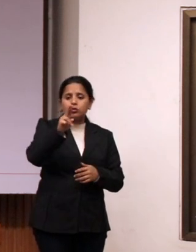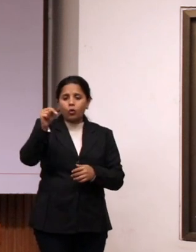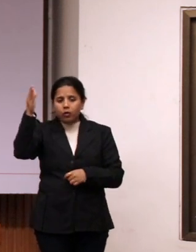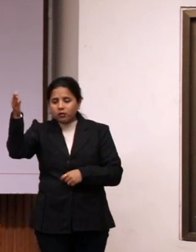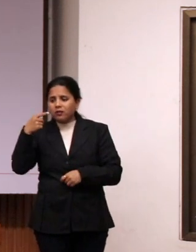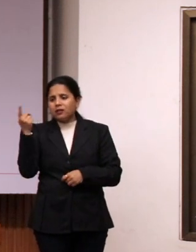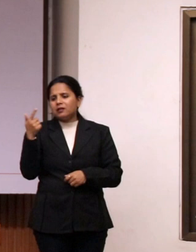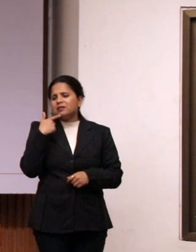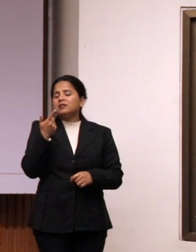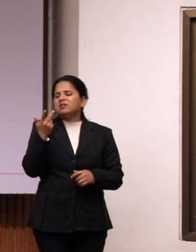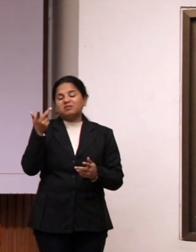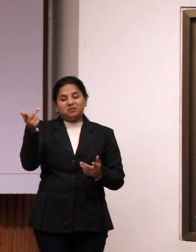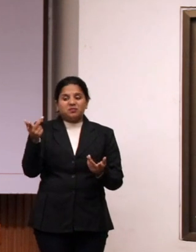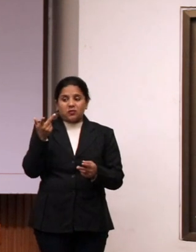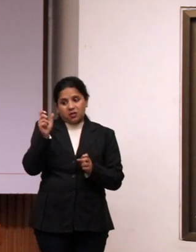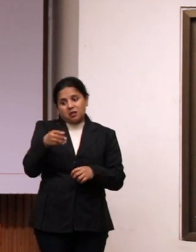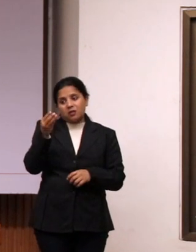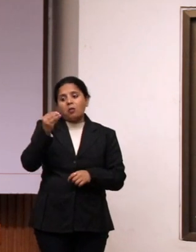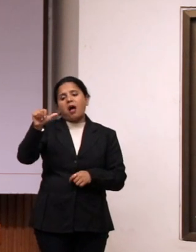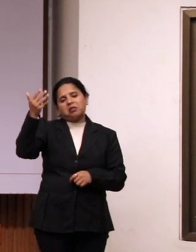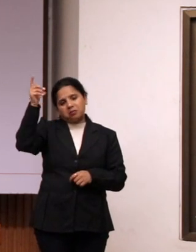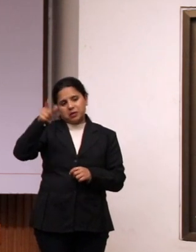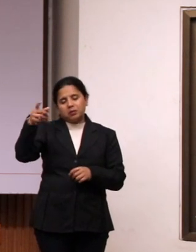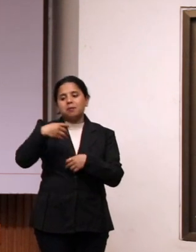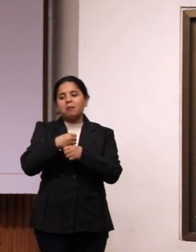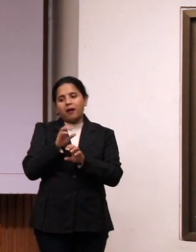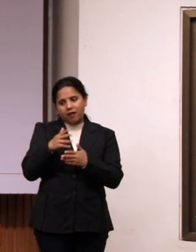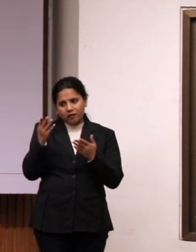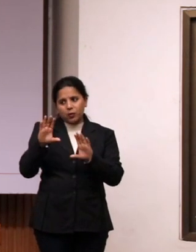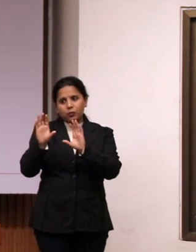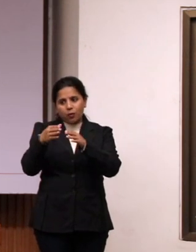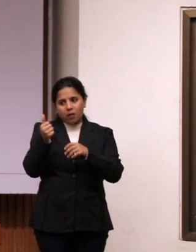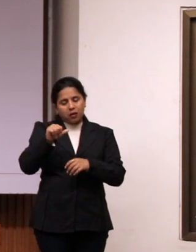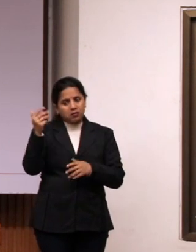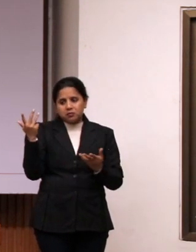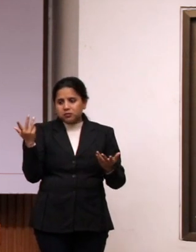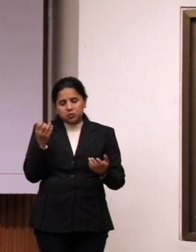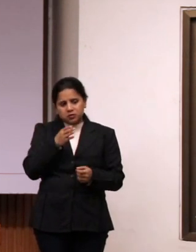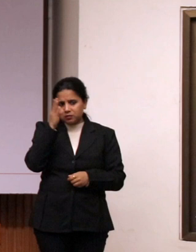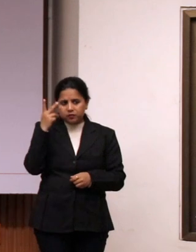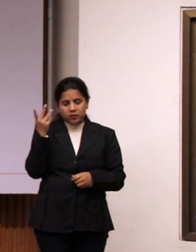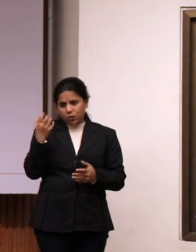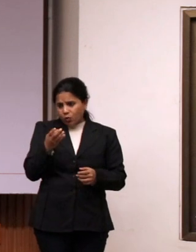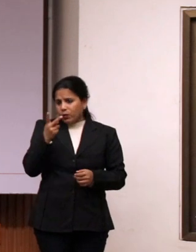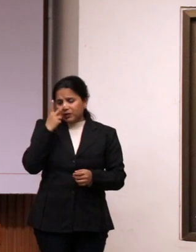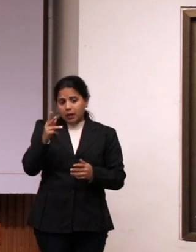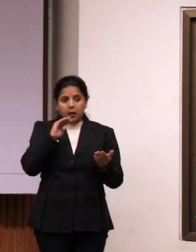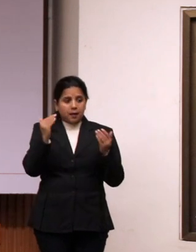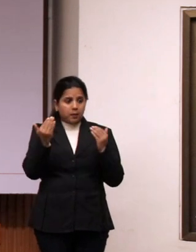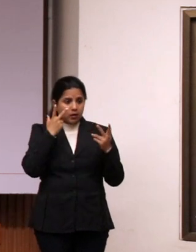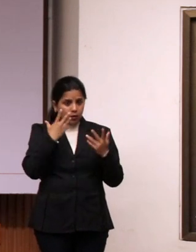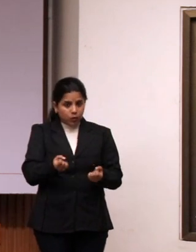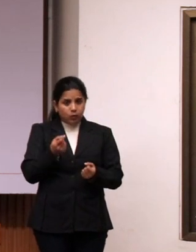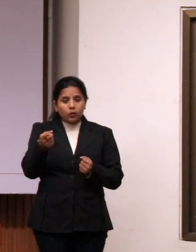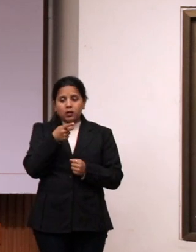Yeah, those are like concrete. By somebody else and we have suggested. Yeah, if you want to see the comparison between